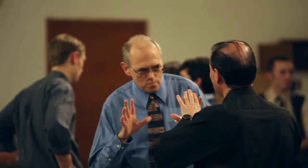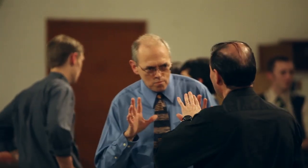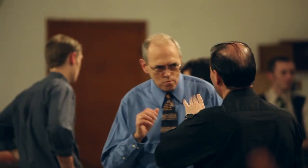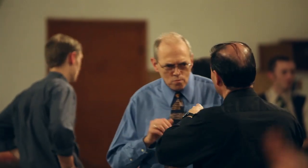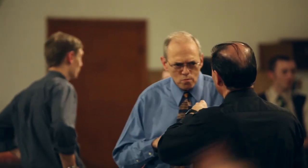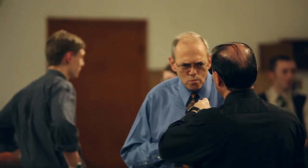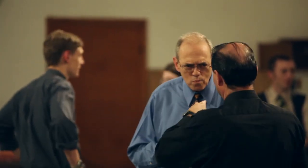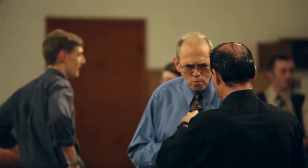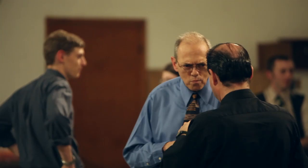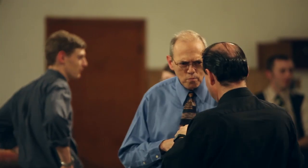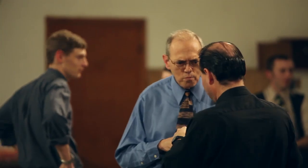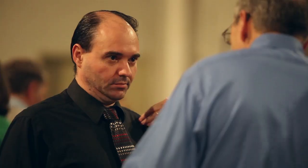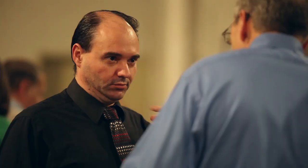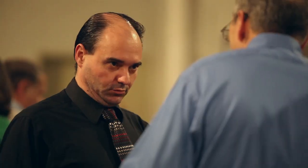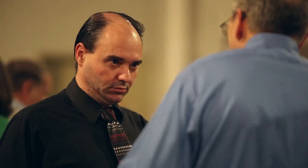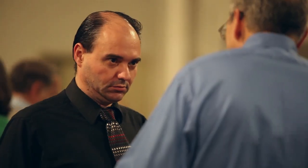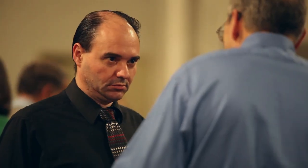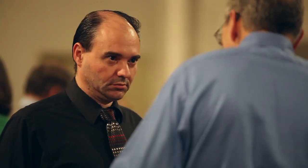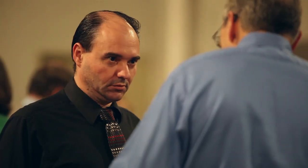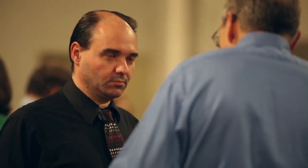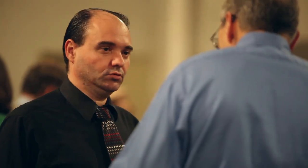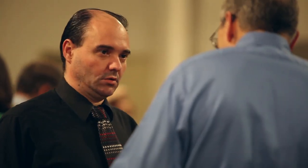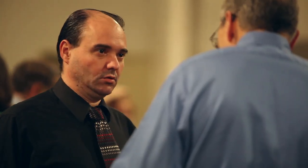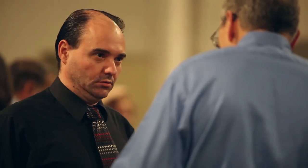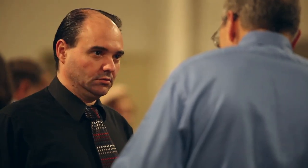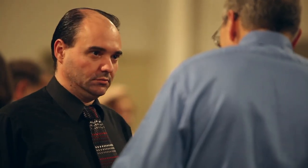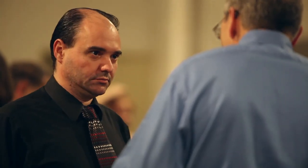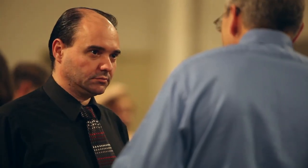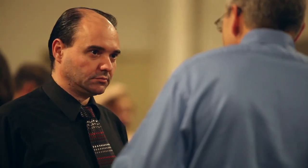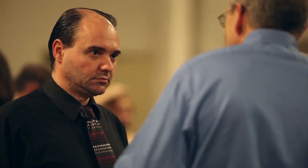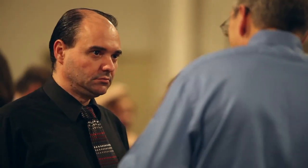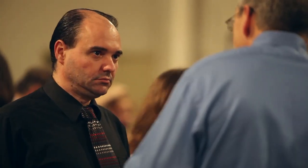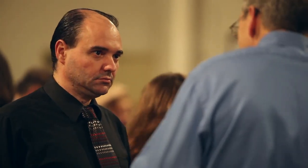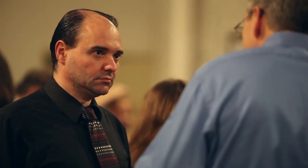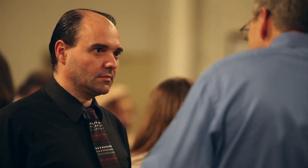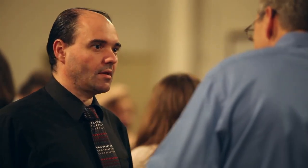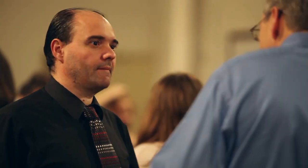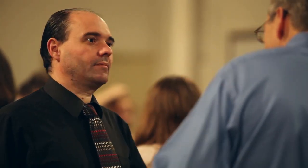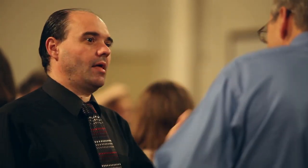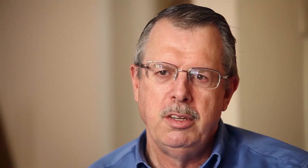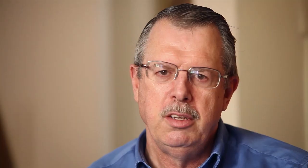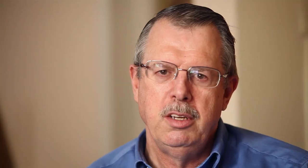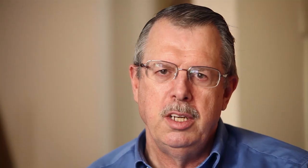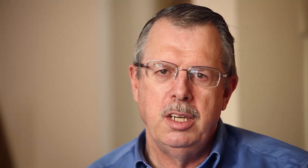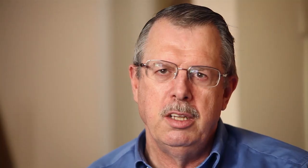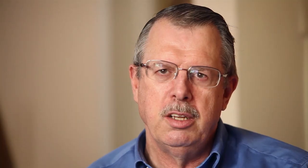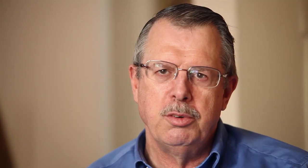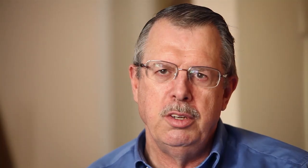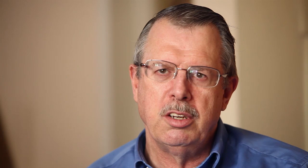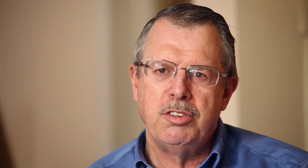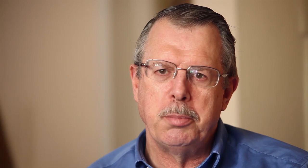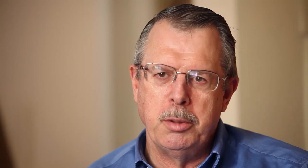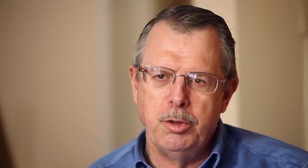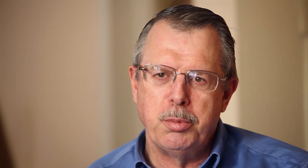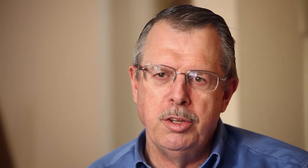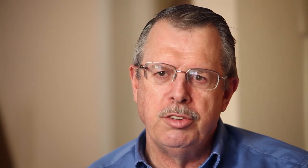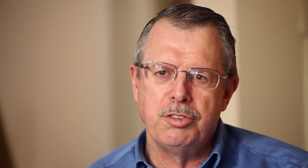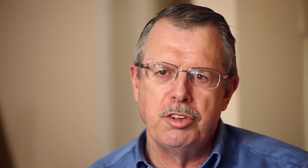They can understand our heart and they can feel what we are feeling towards them, and that we accept them as brothers and sisters